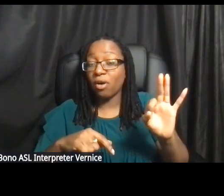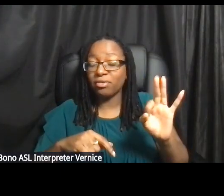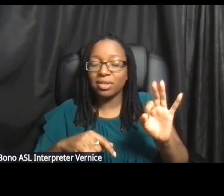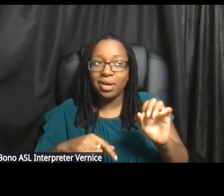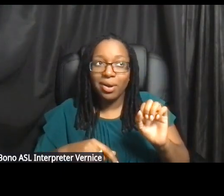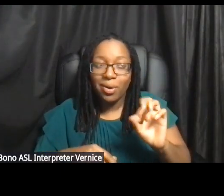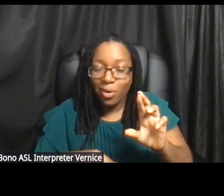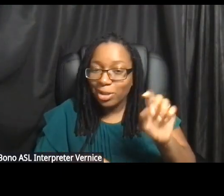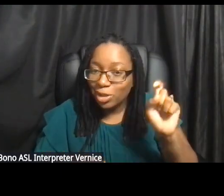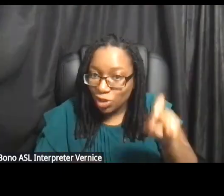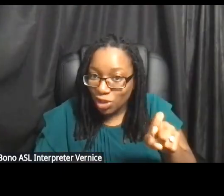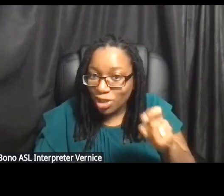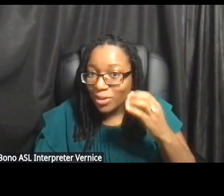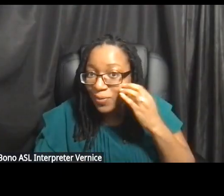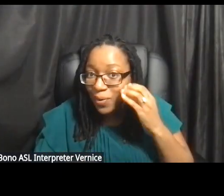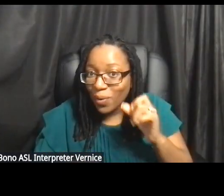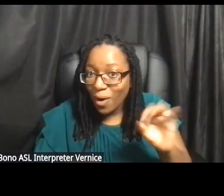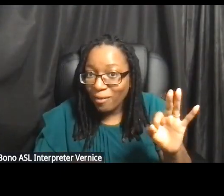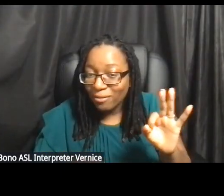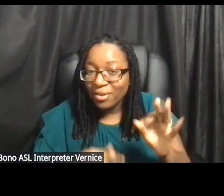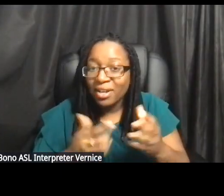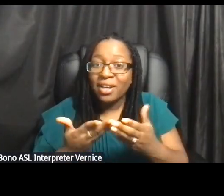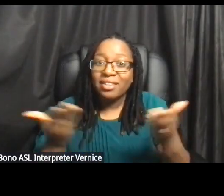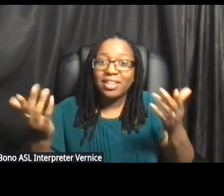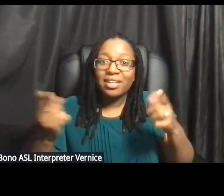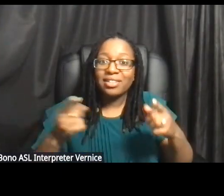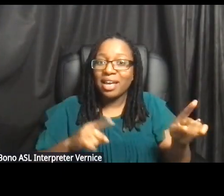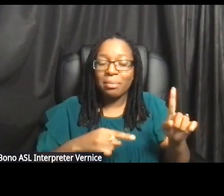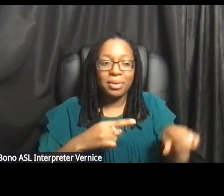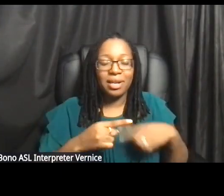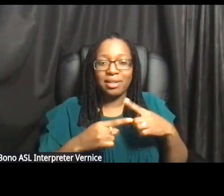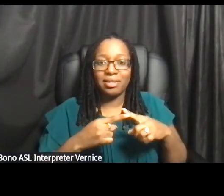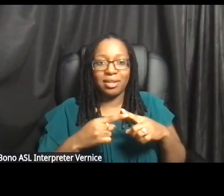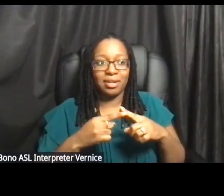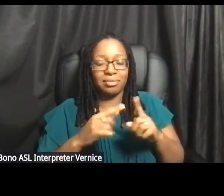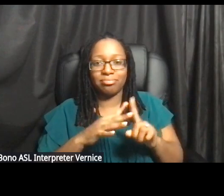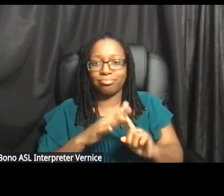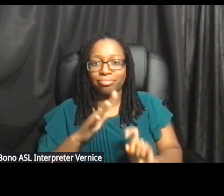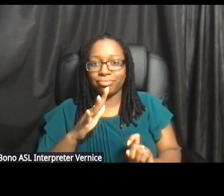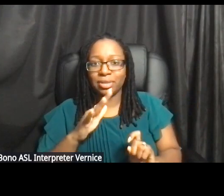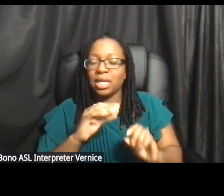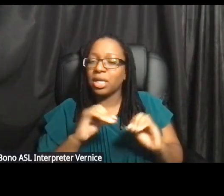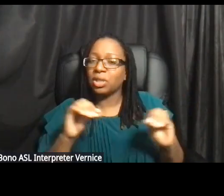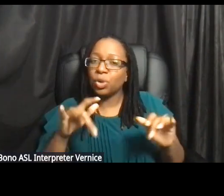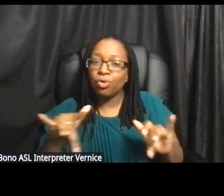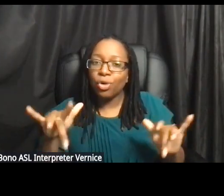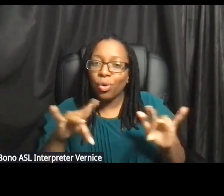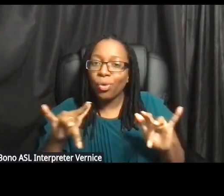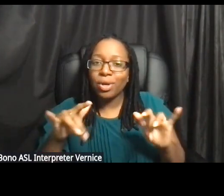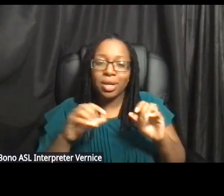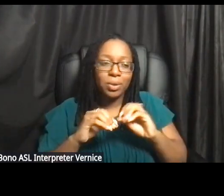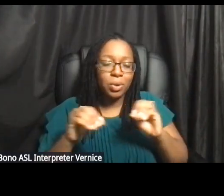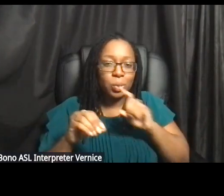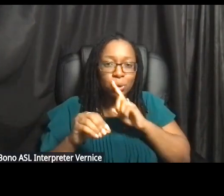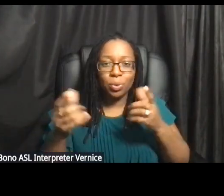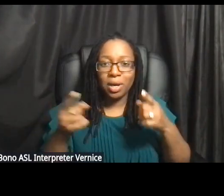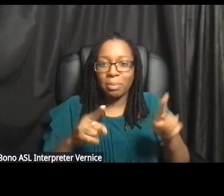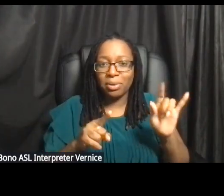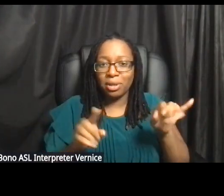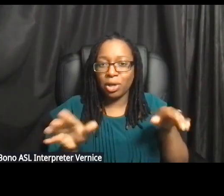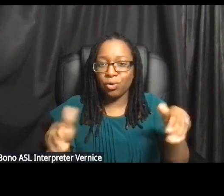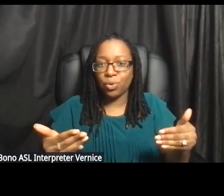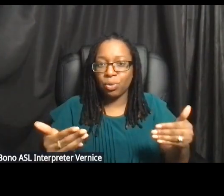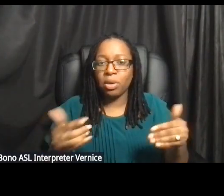off, and things happen and then they disappear. And often there's no recording of what happened in that room, and we trust each other to hold